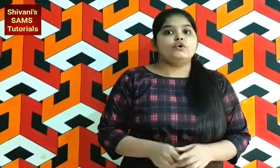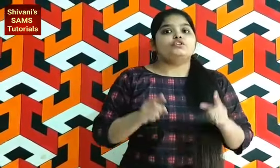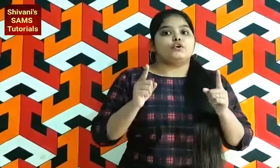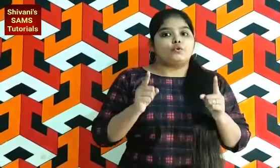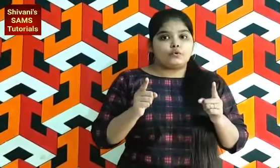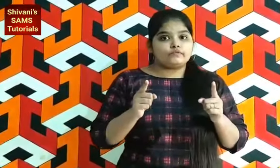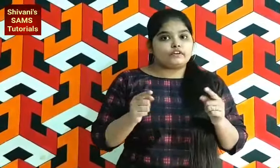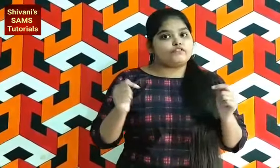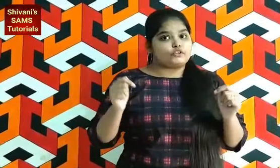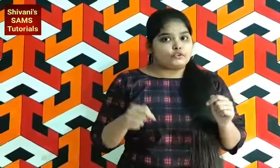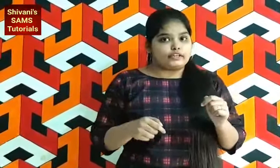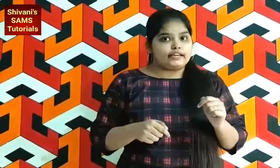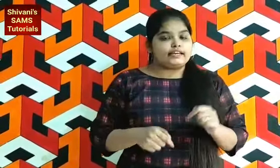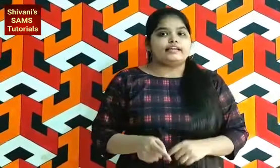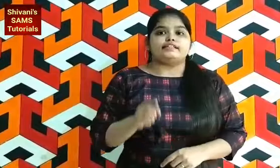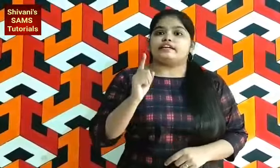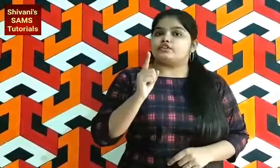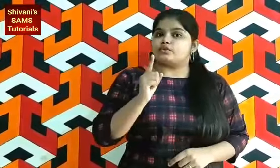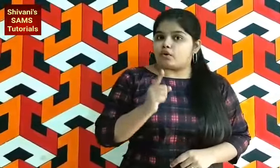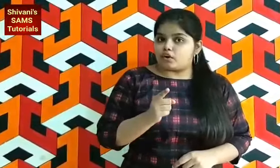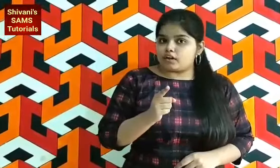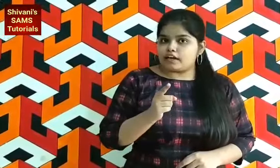your homework for today is that you all have